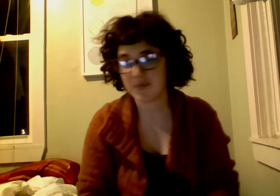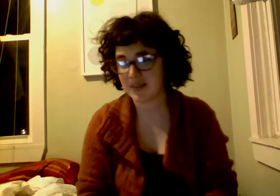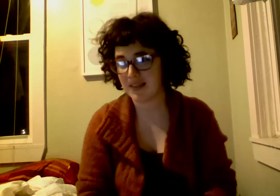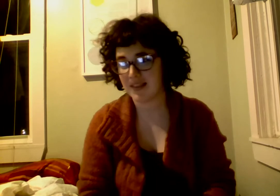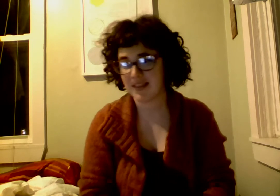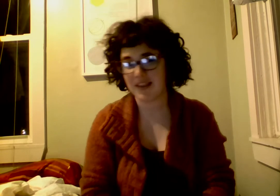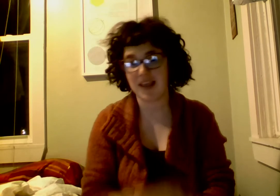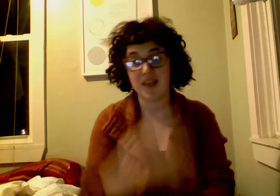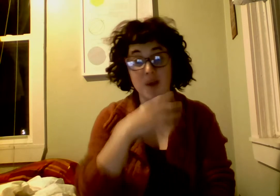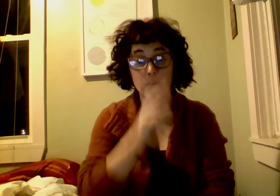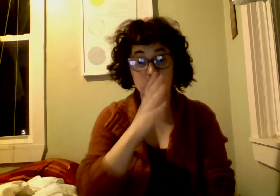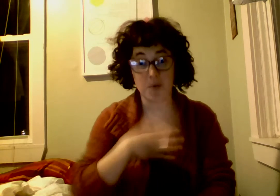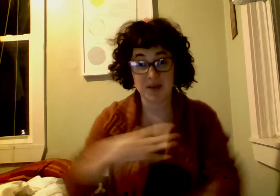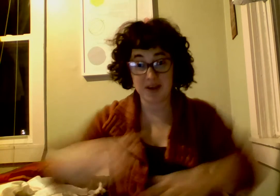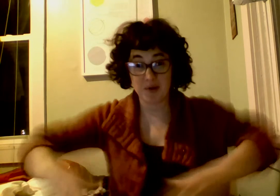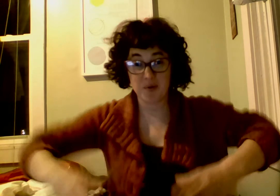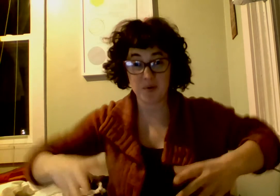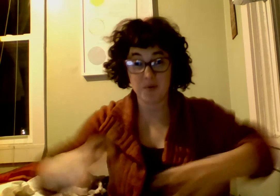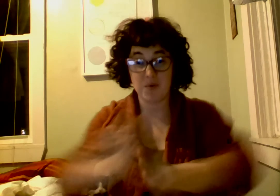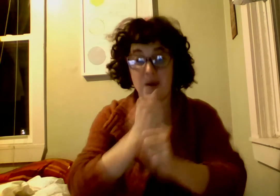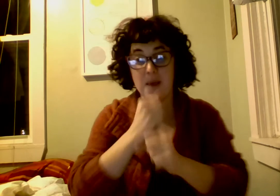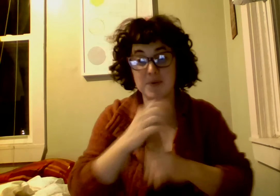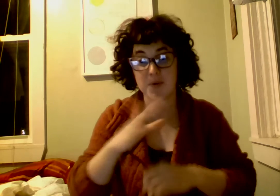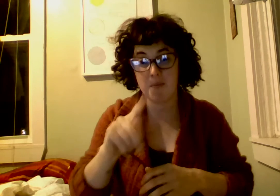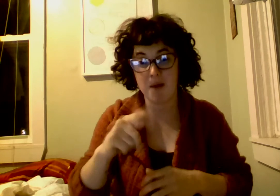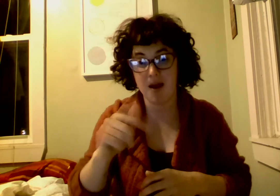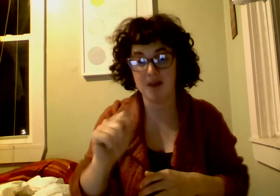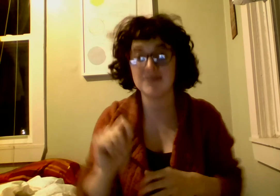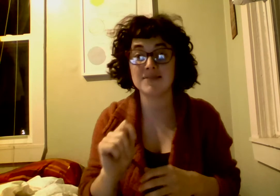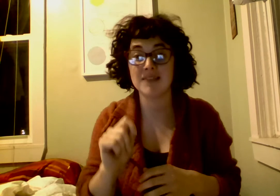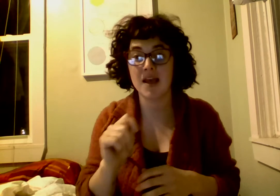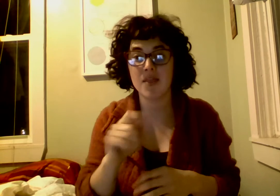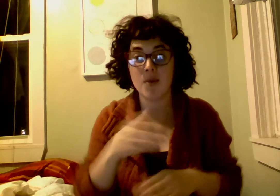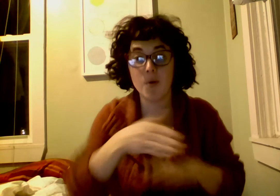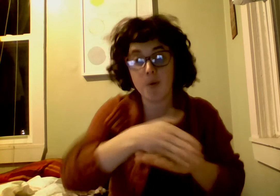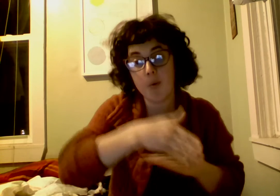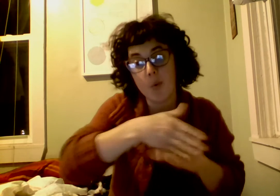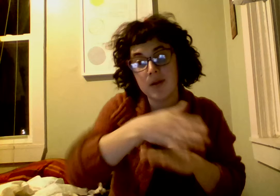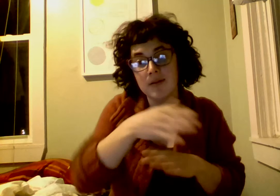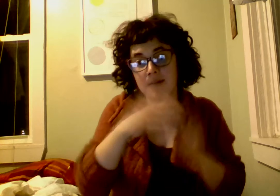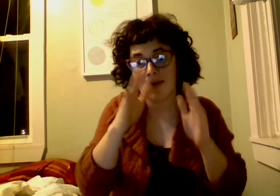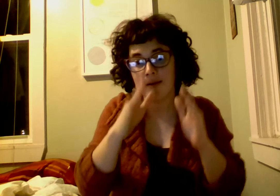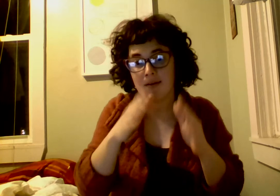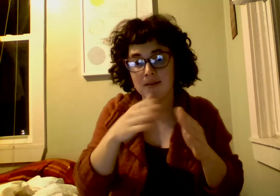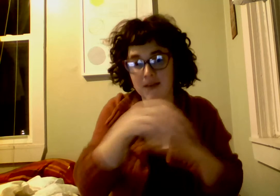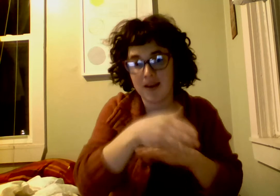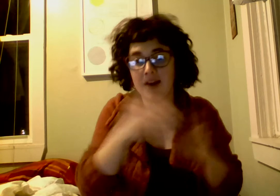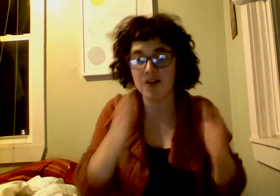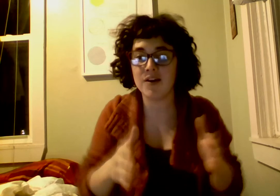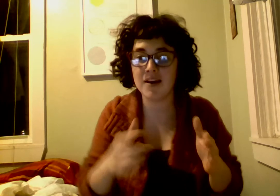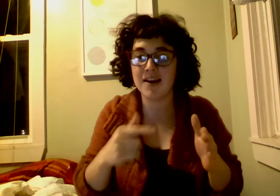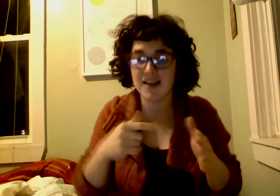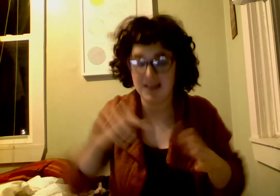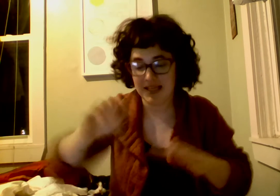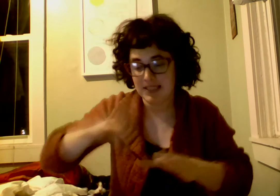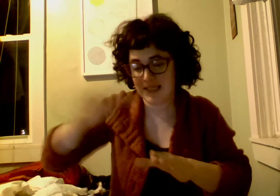home as fast as she could go. So the woodcutter took the cat, stitched up his stomach, and put a great big Band-Aid on it, and brought him home